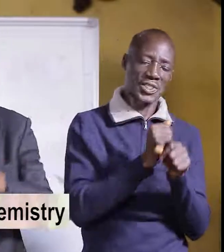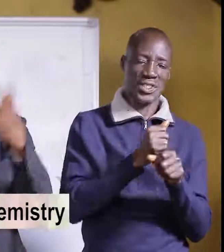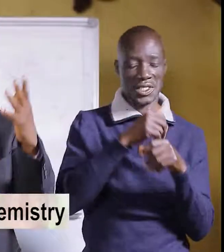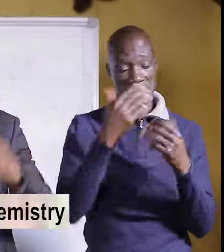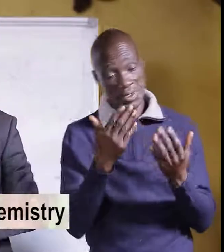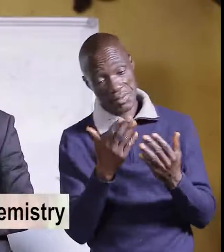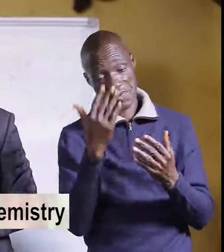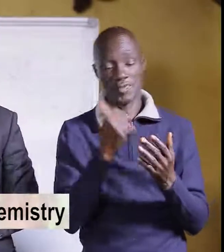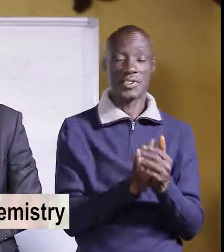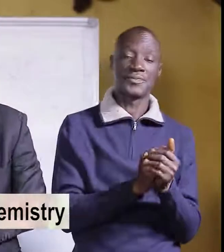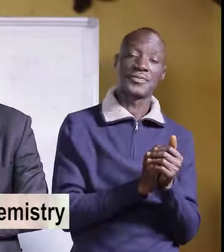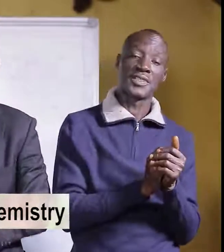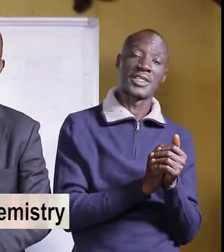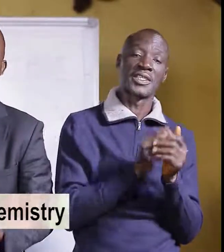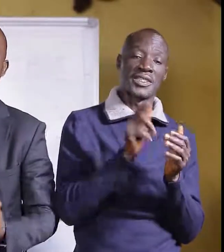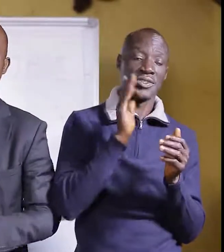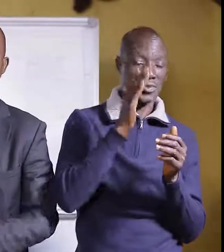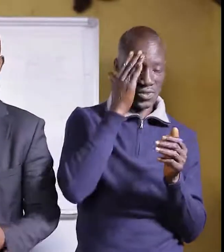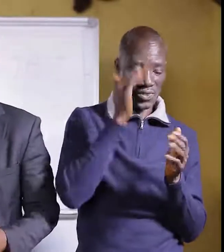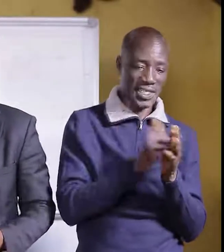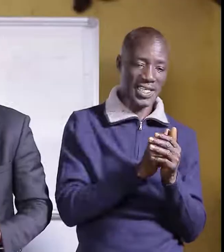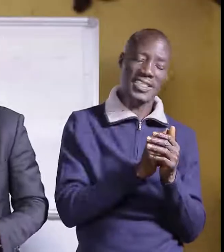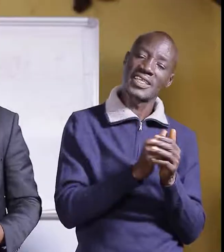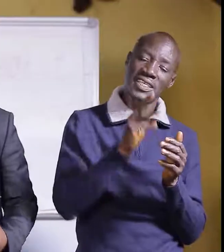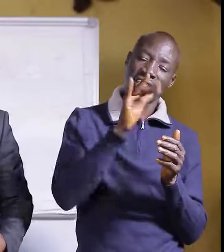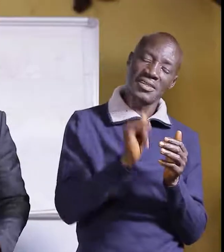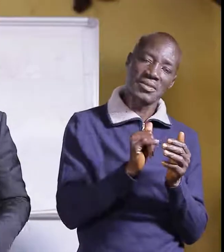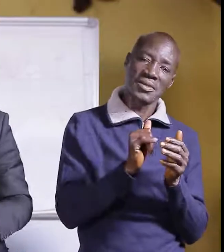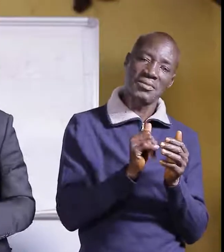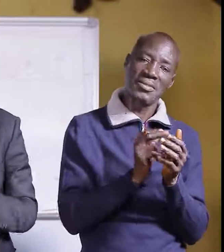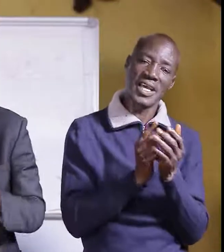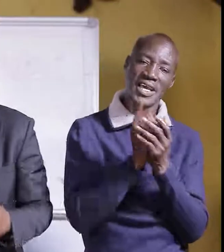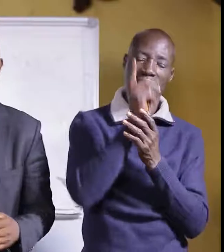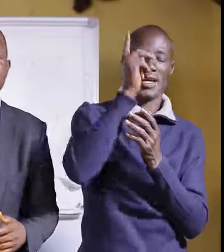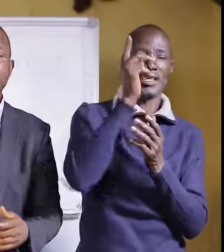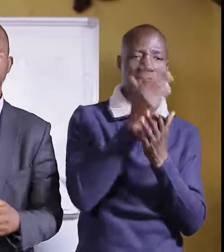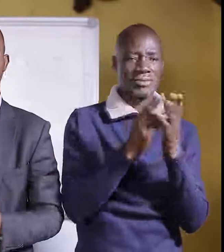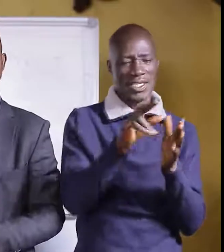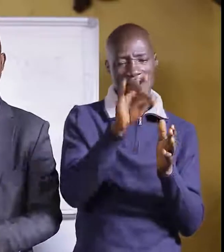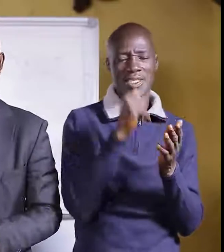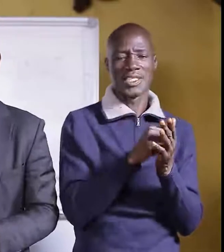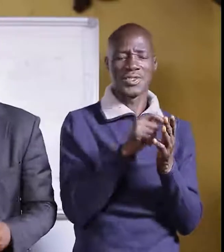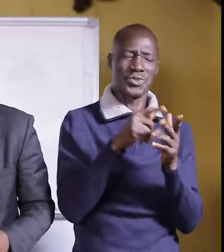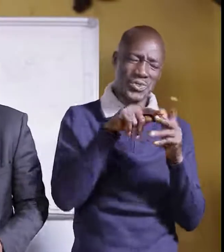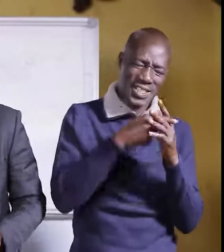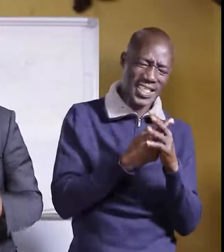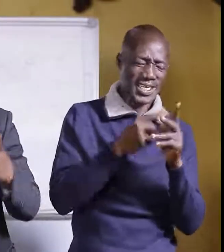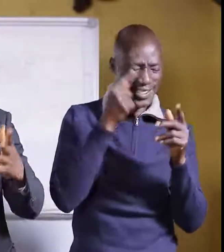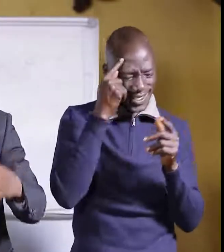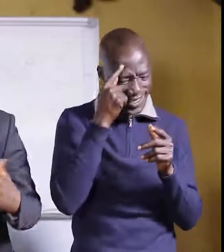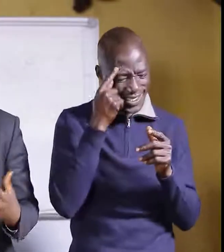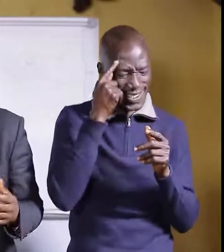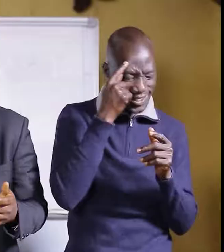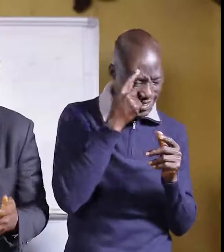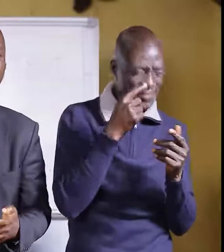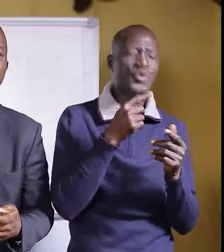other is 15 years old, you know that by height, the 2 years old is disadvantaged to pick the biscuits from the refrigerator, or the 15